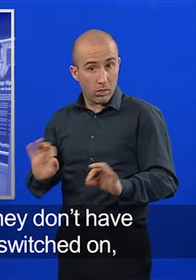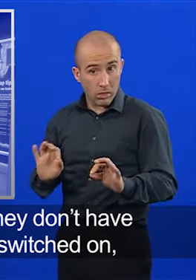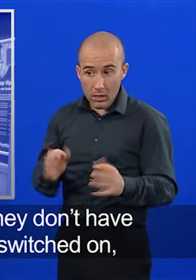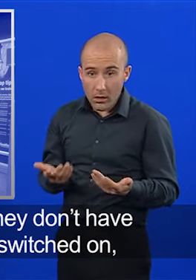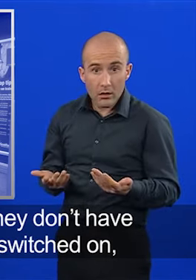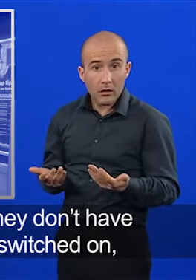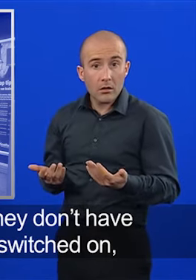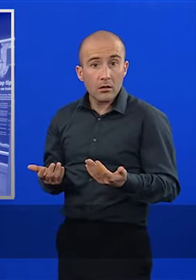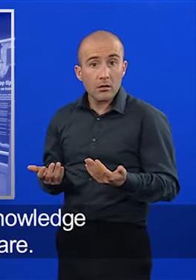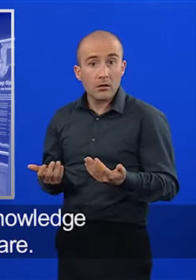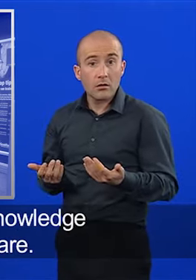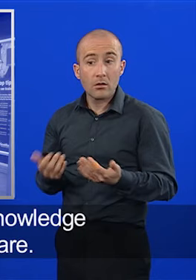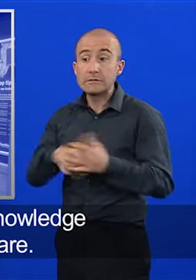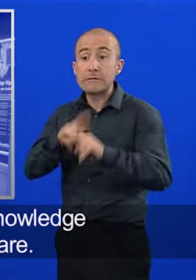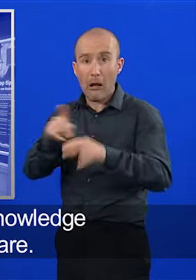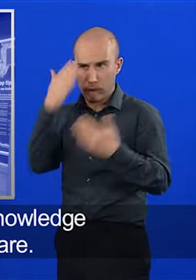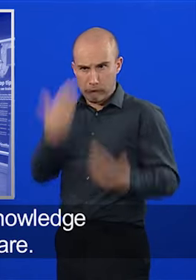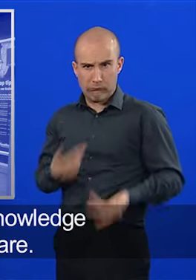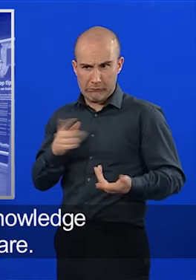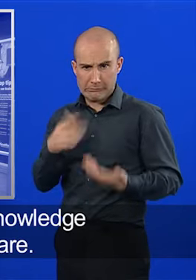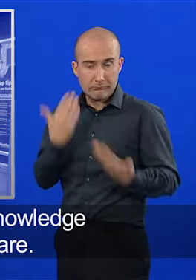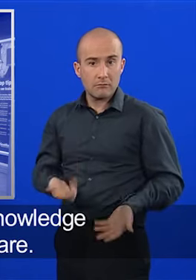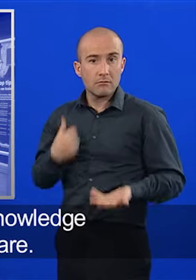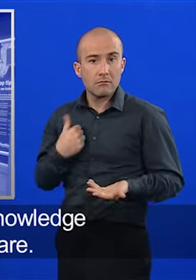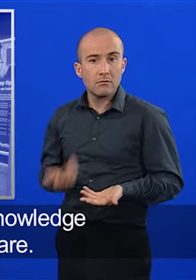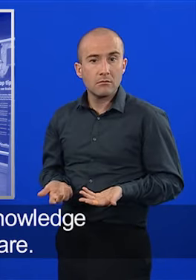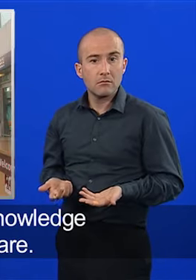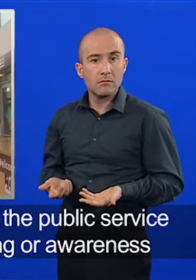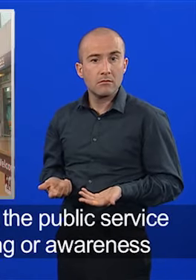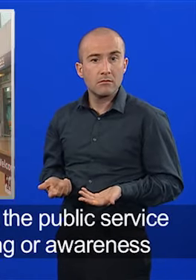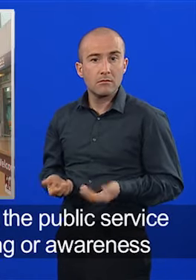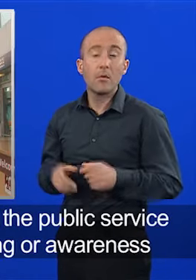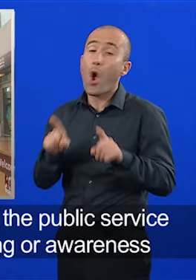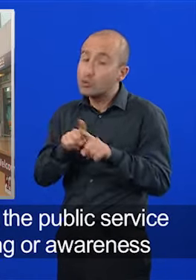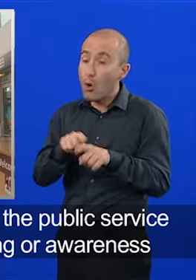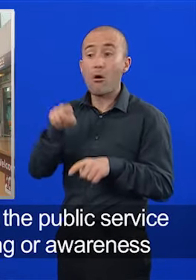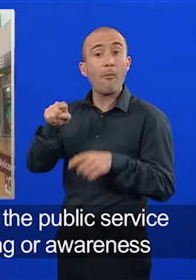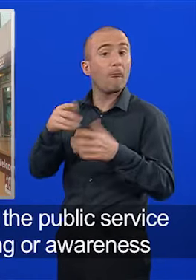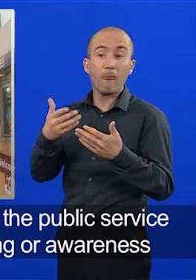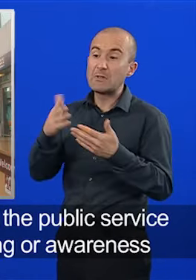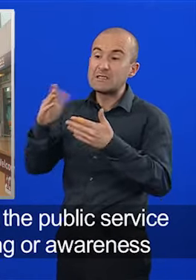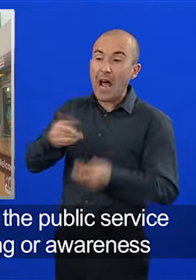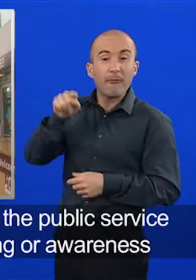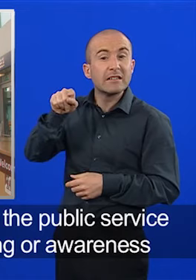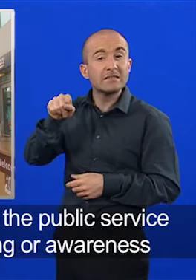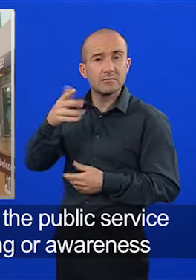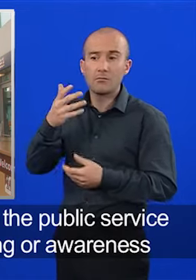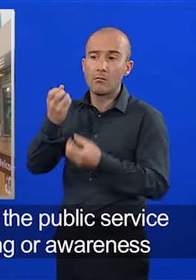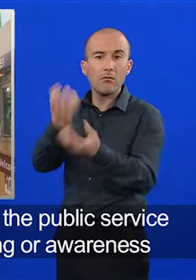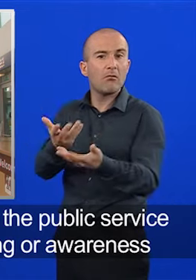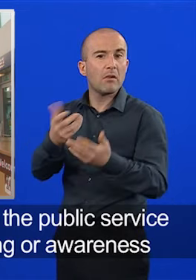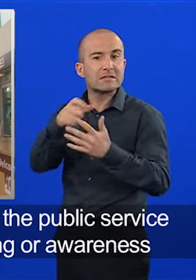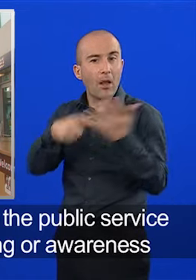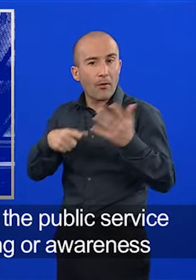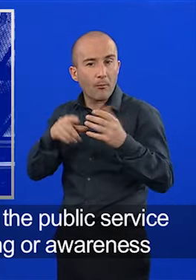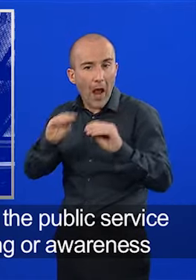they're not switched on, or the staff have no knowledge of what they are. It does also come down to the public service